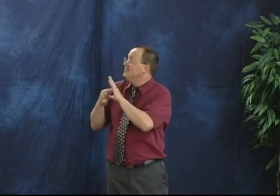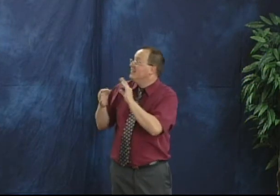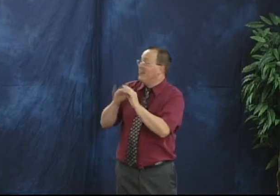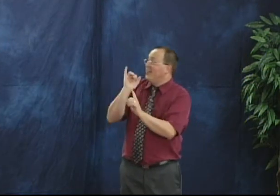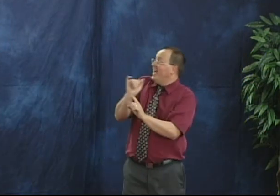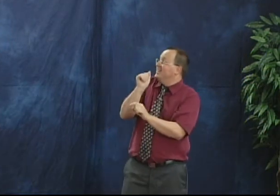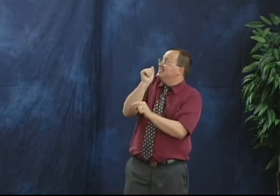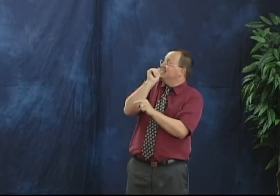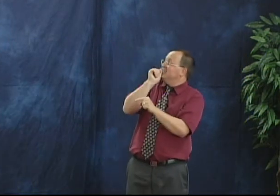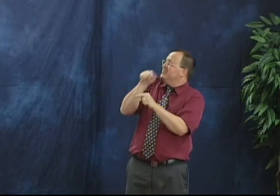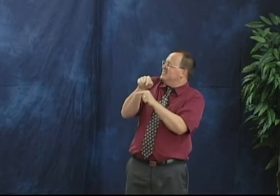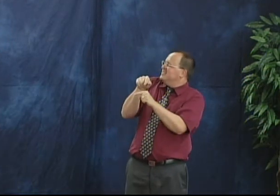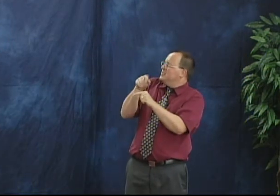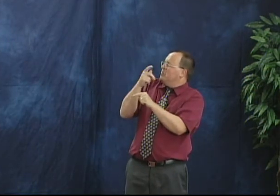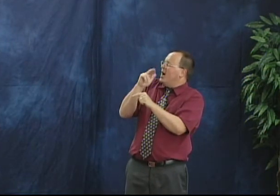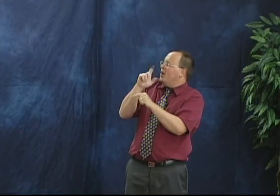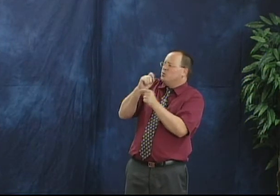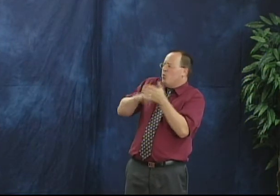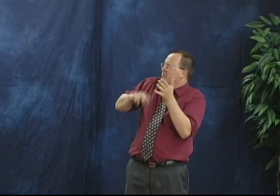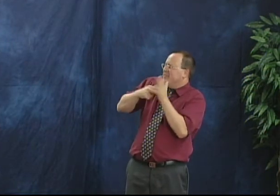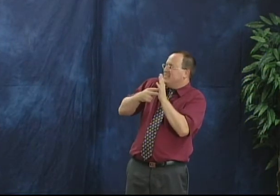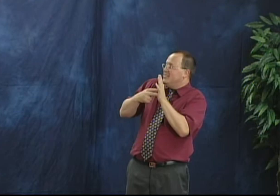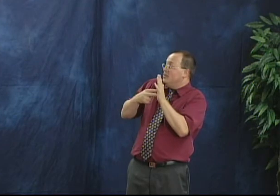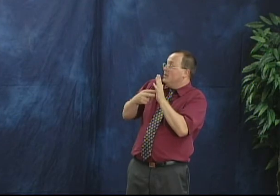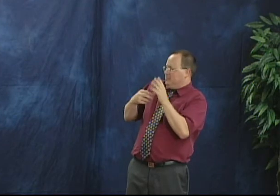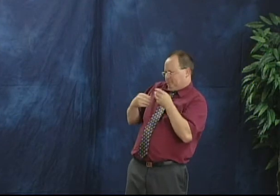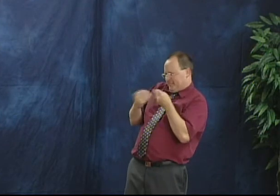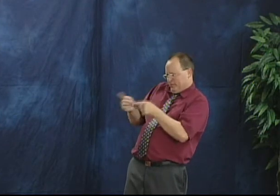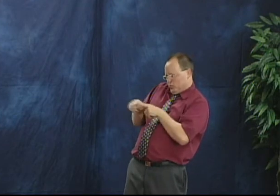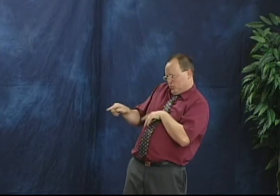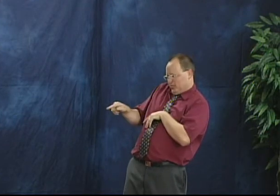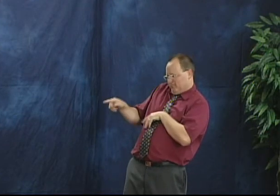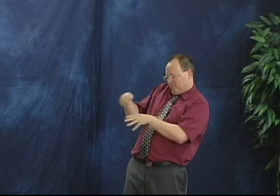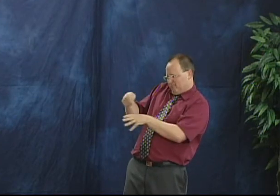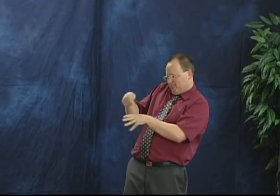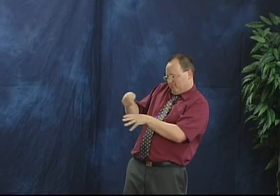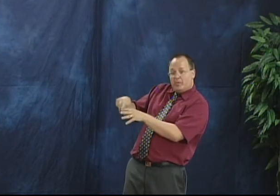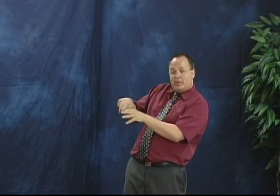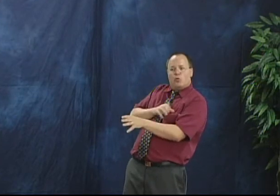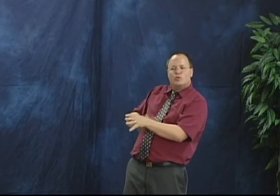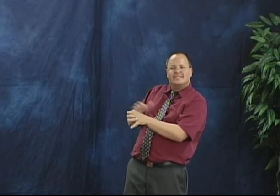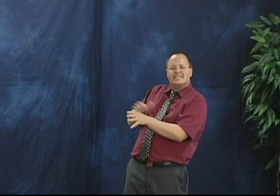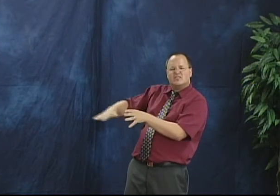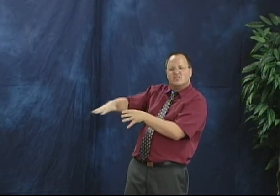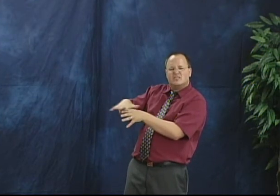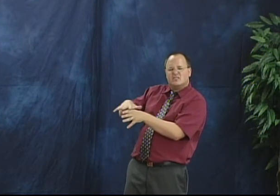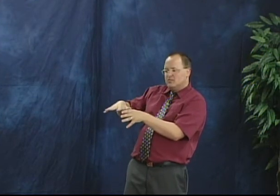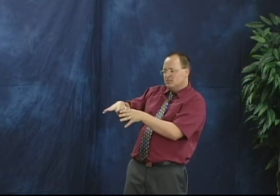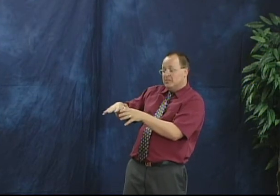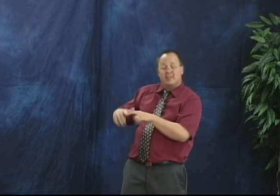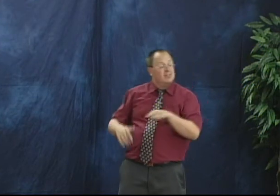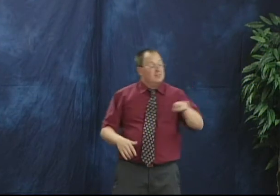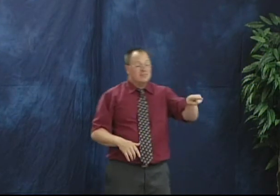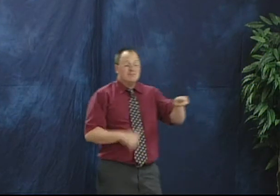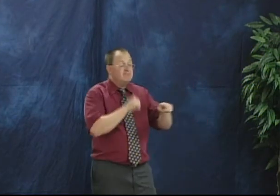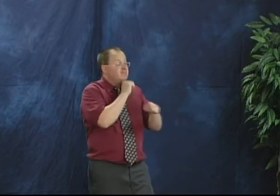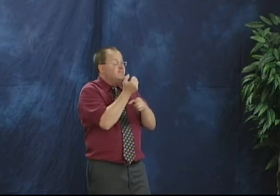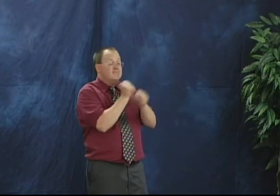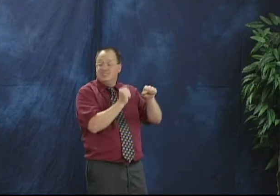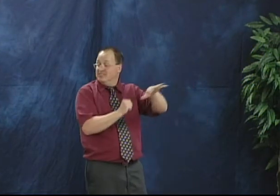Jesus explained that he taught in parables because the mysteries, the hidden things, were given